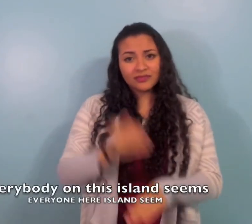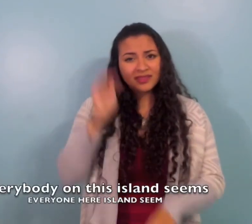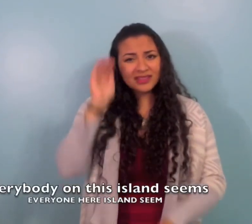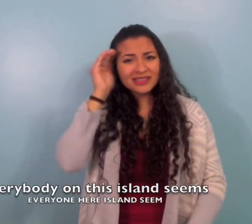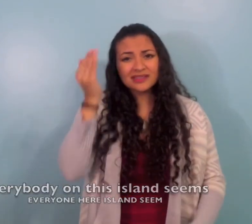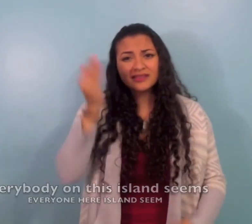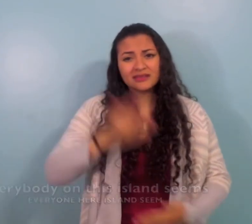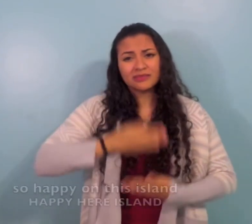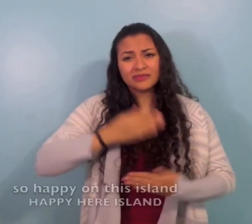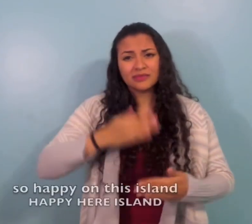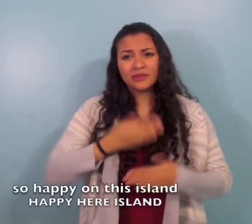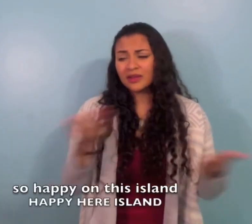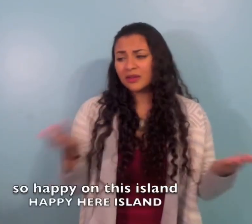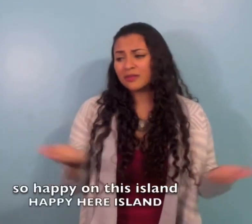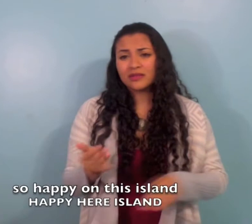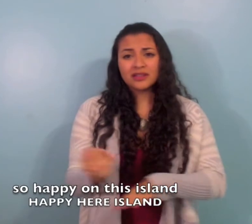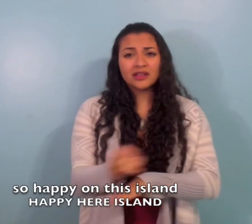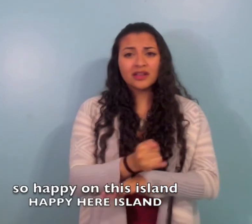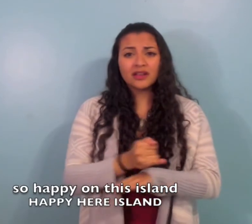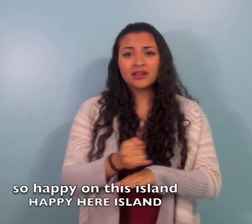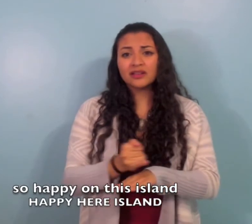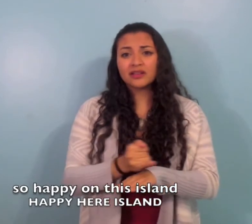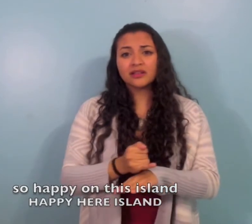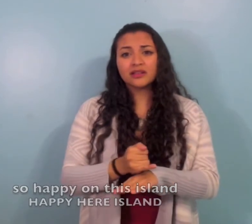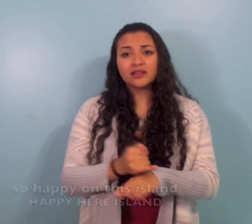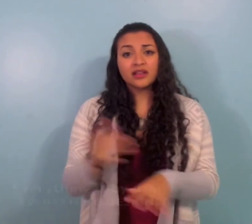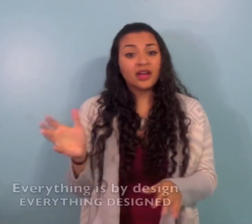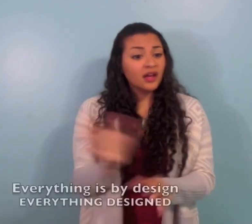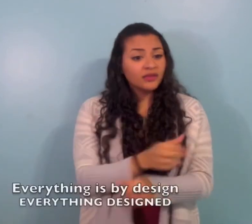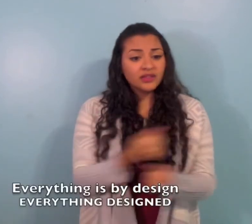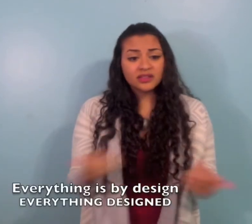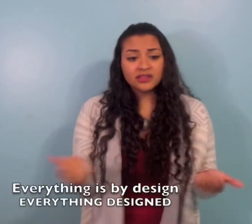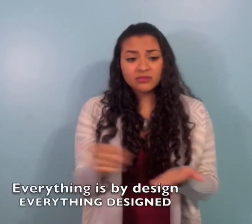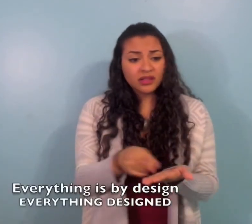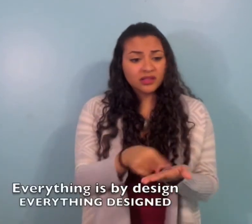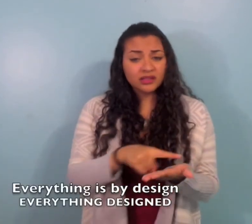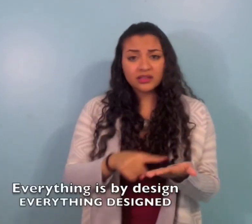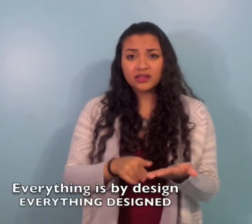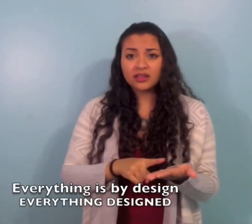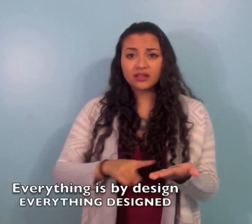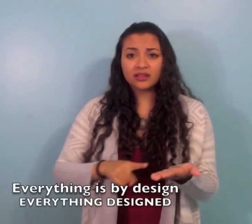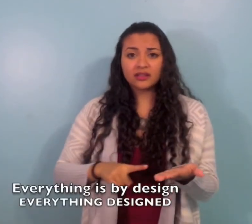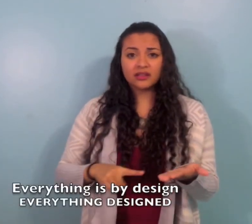island seems so happy on this island. Everything is by design.